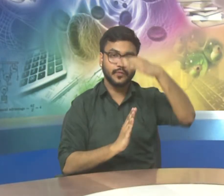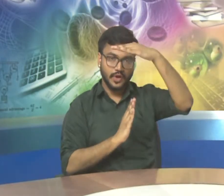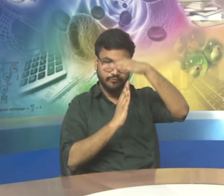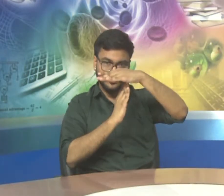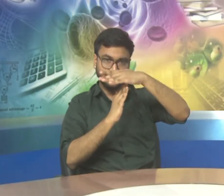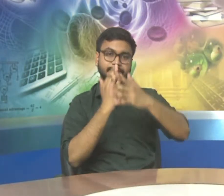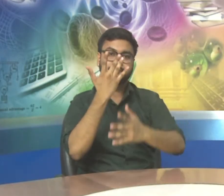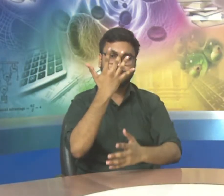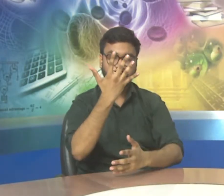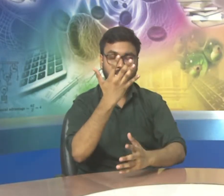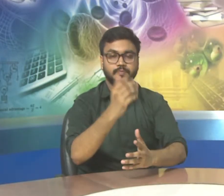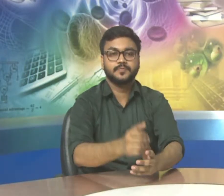Let's take a short break.